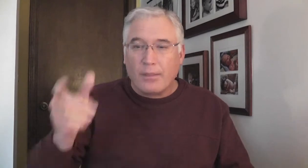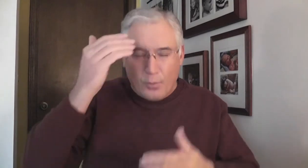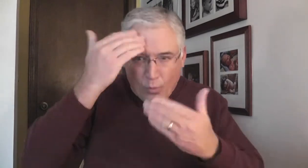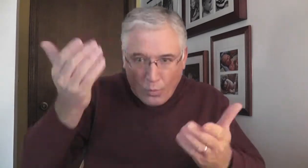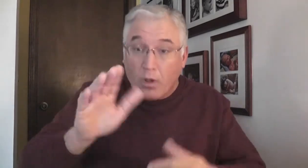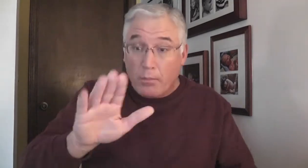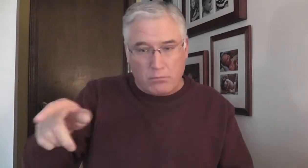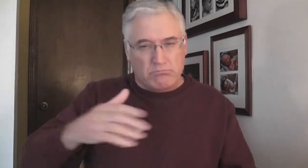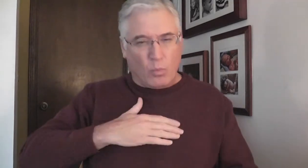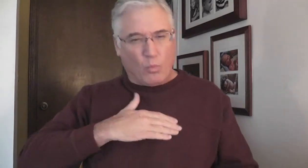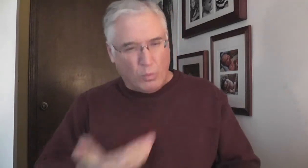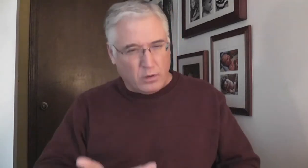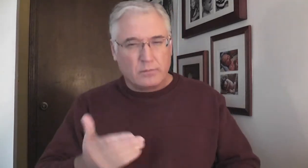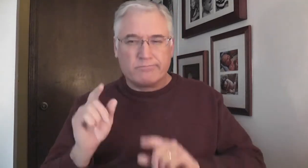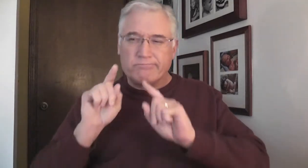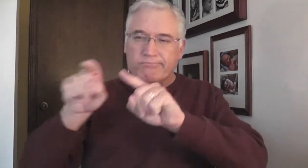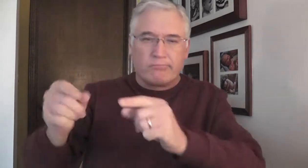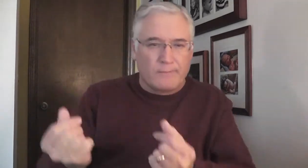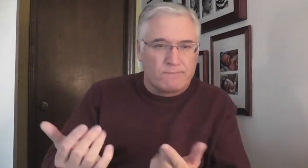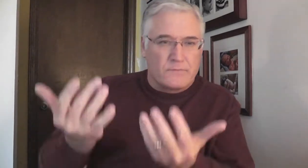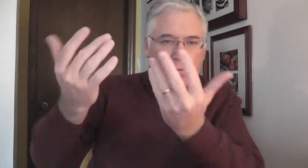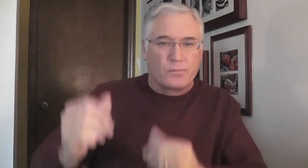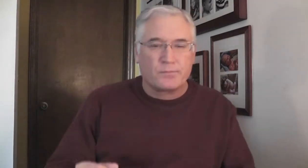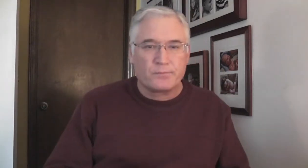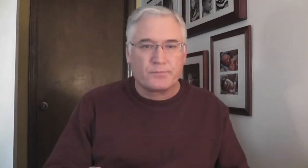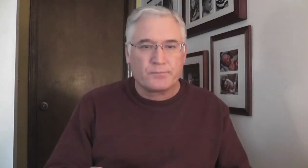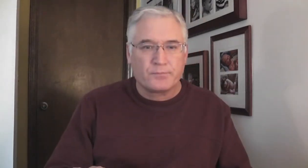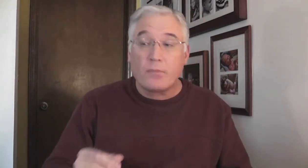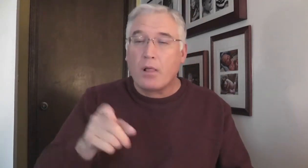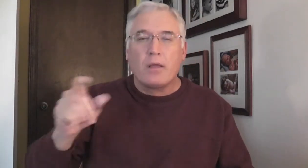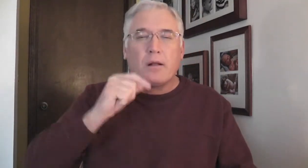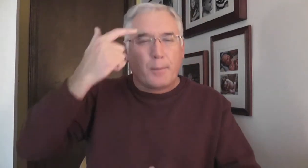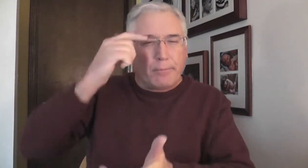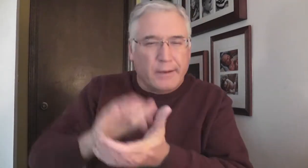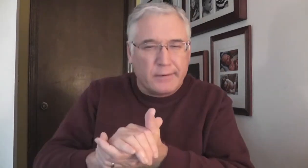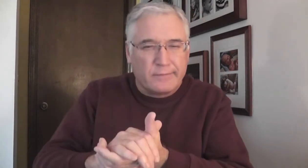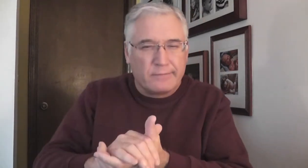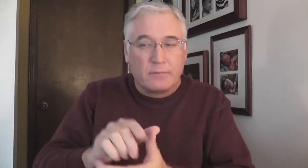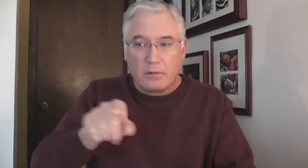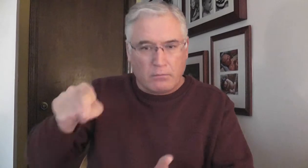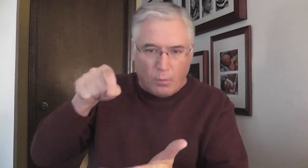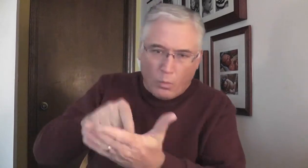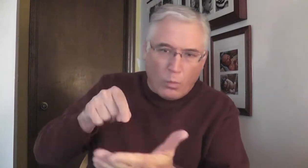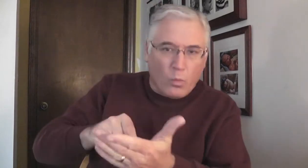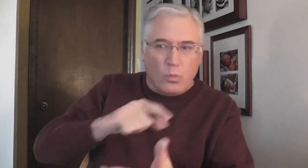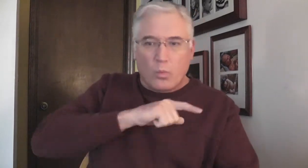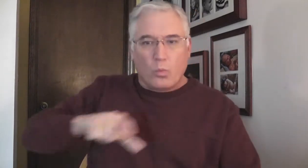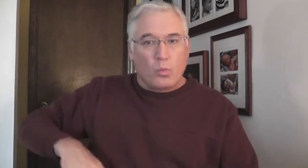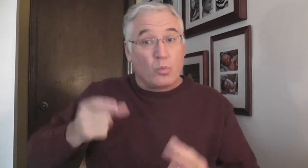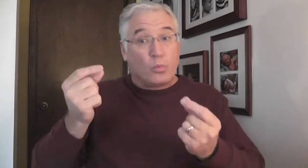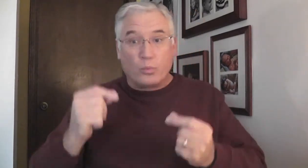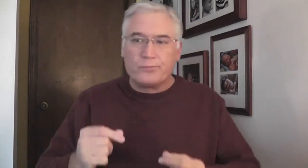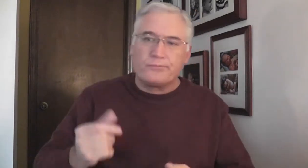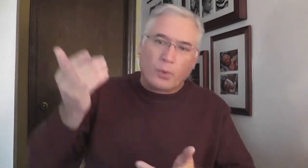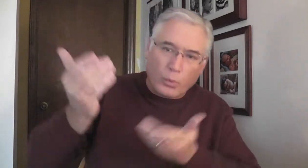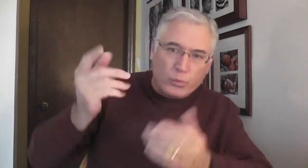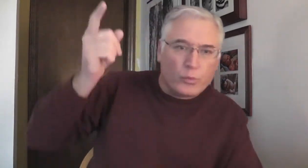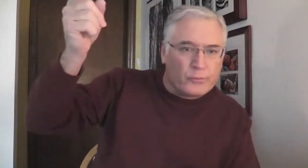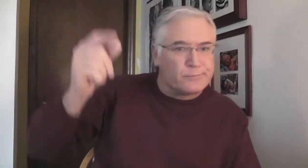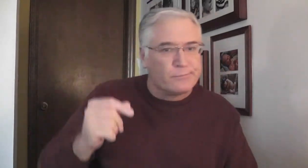live. They didn't know, but they were willing to go to the fire. They didn't believe that they owed the